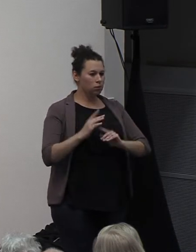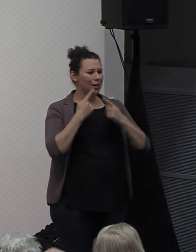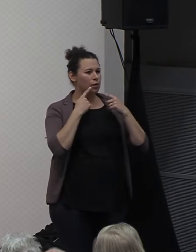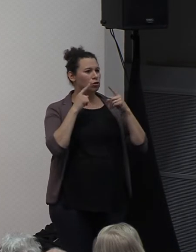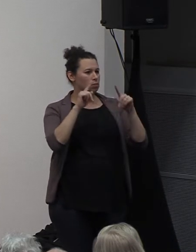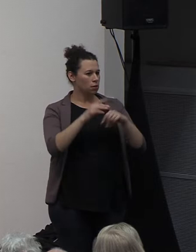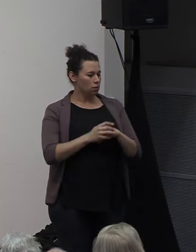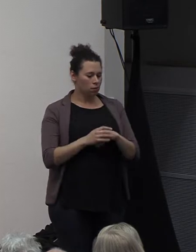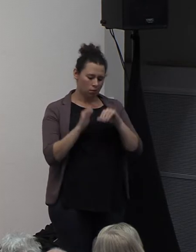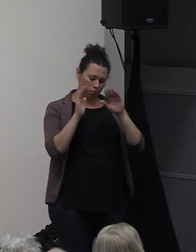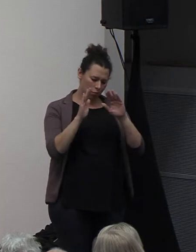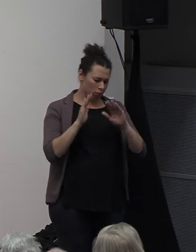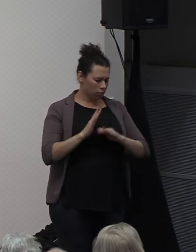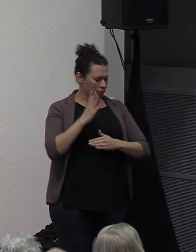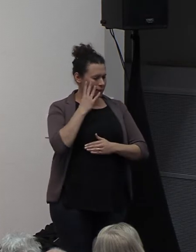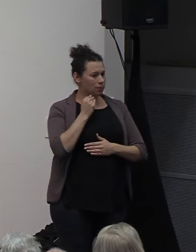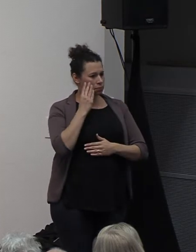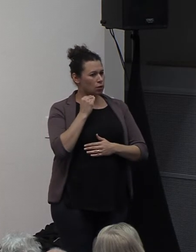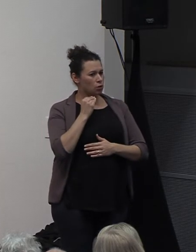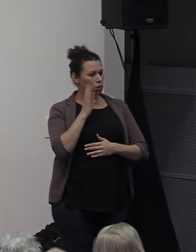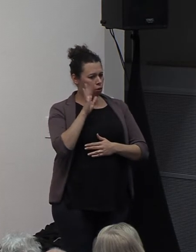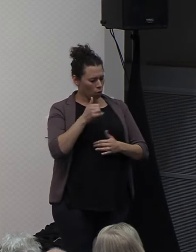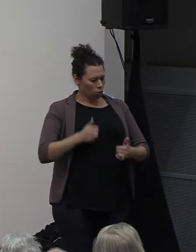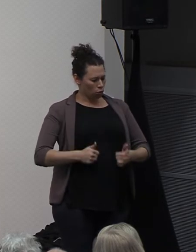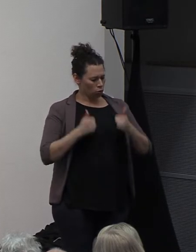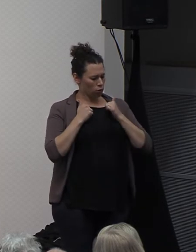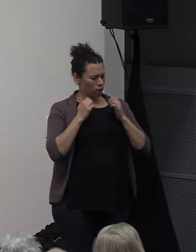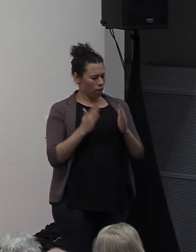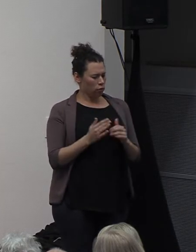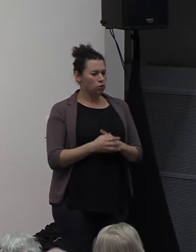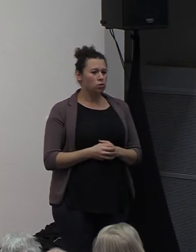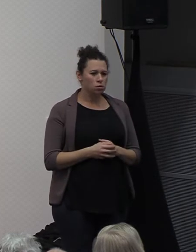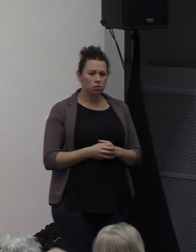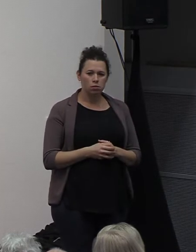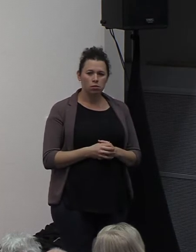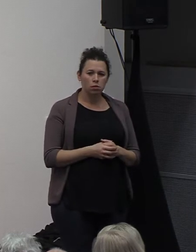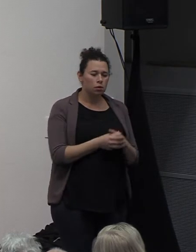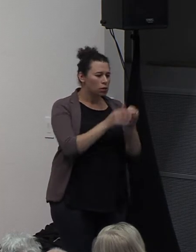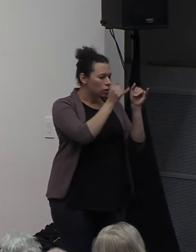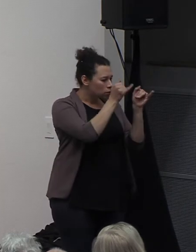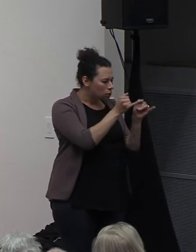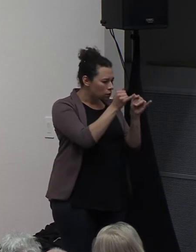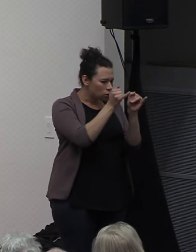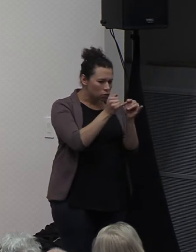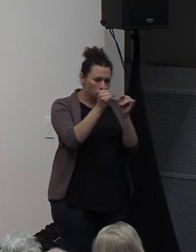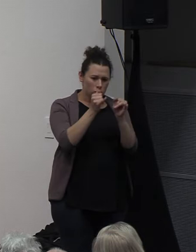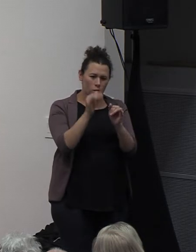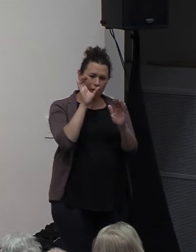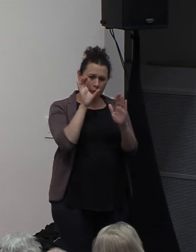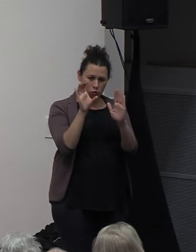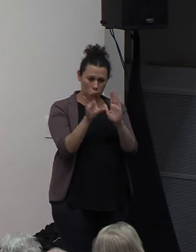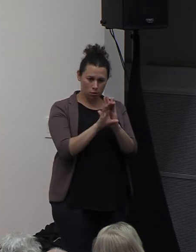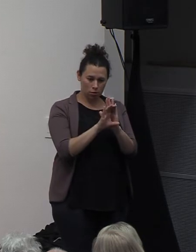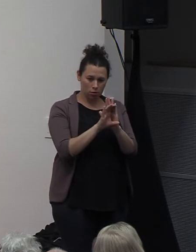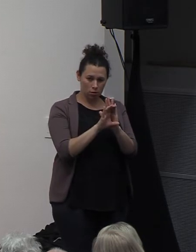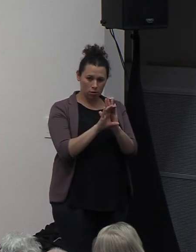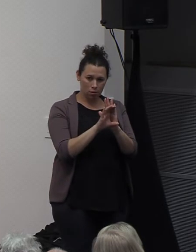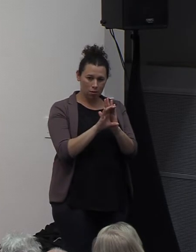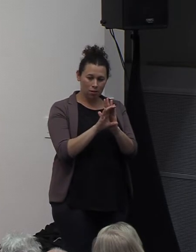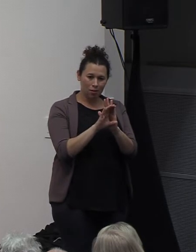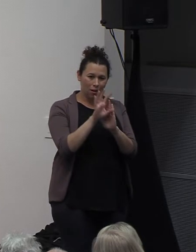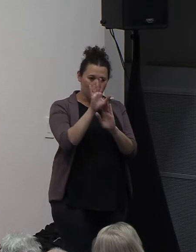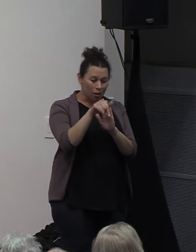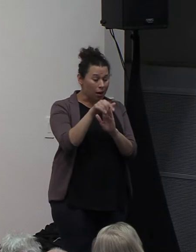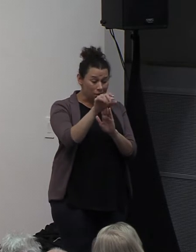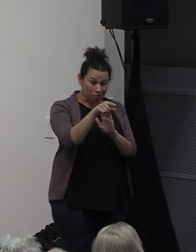the survivors we see in the portraits. Such individual images, which function as haunting reminders